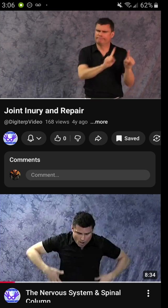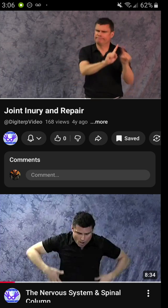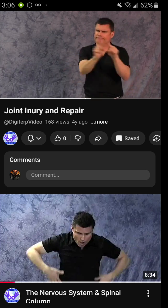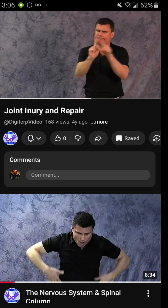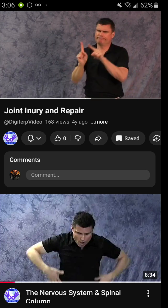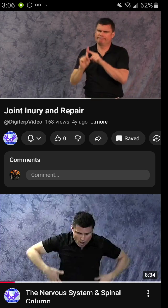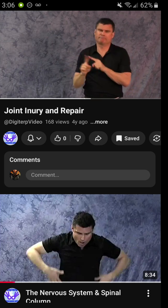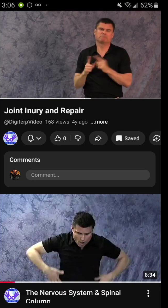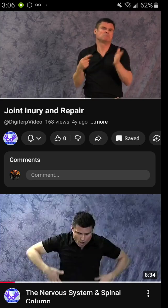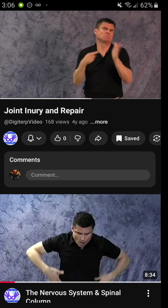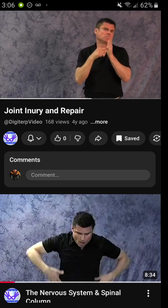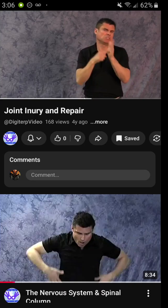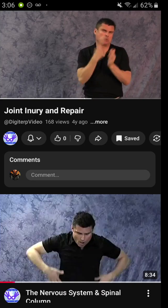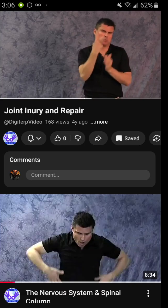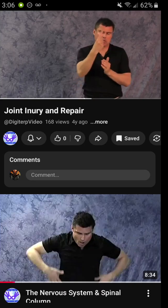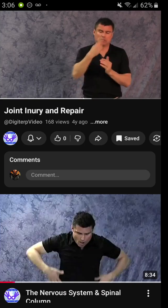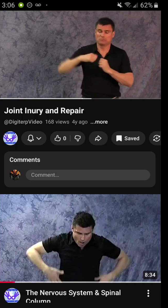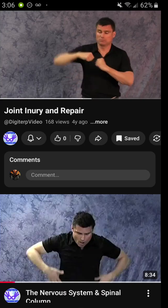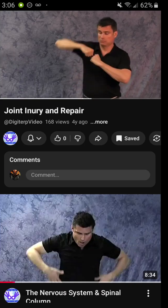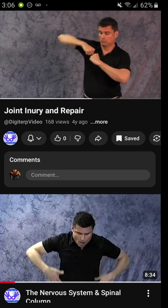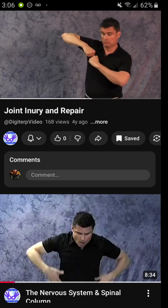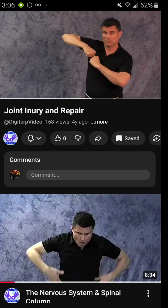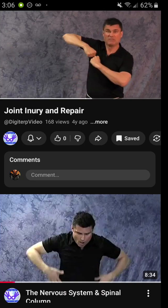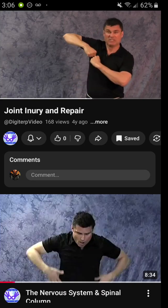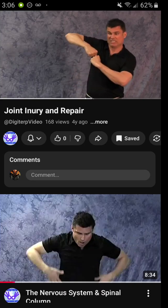to ligament